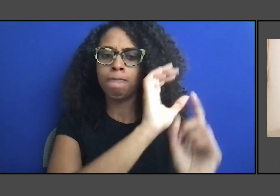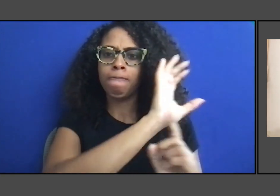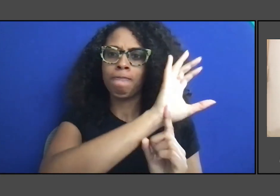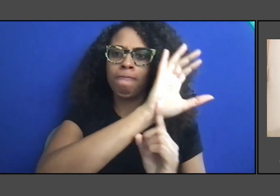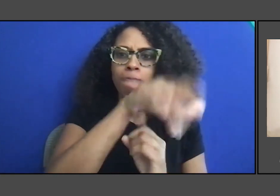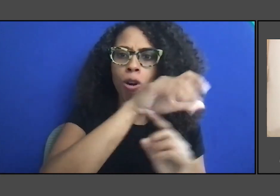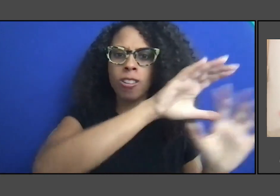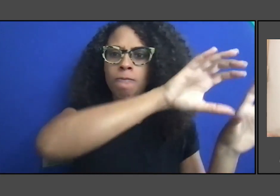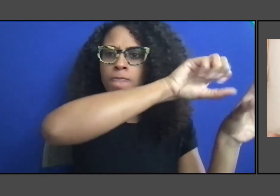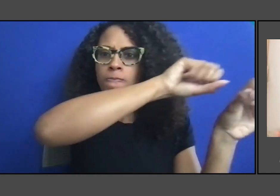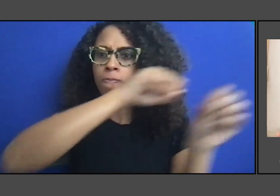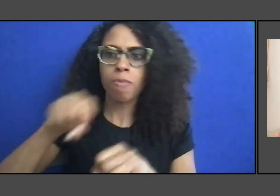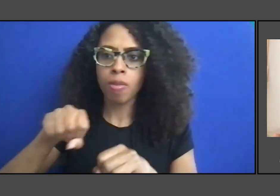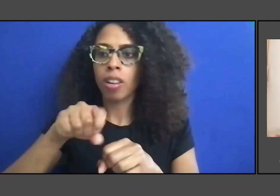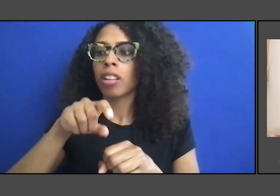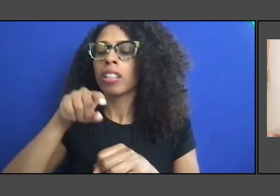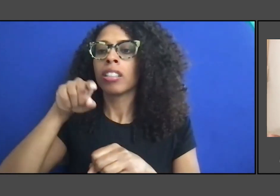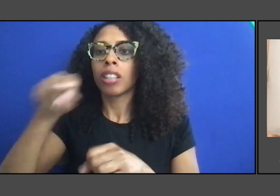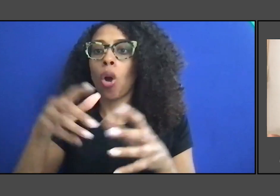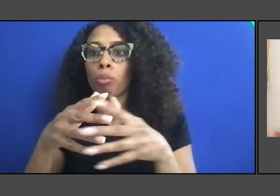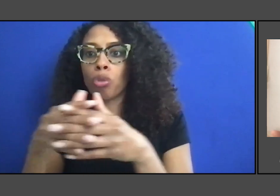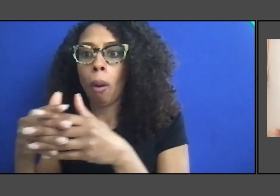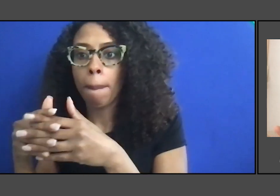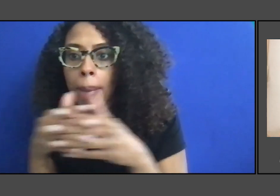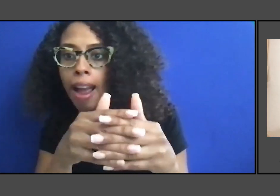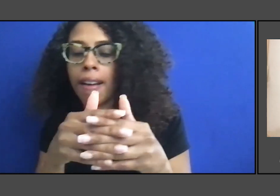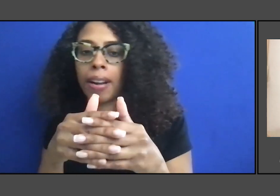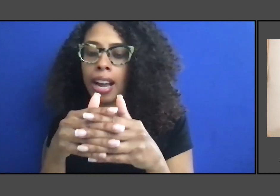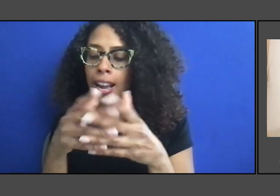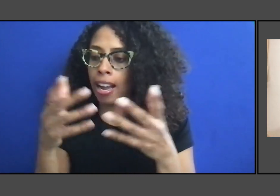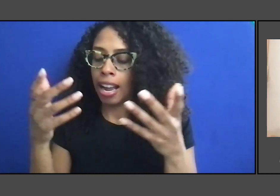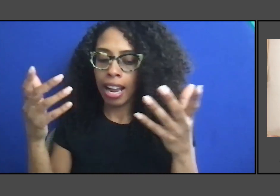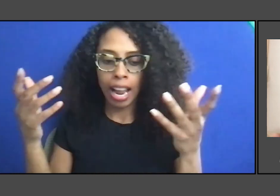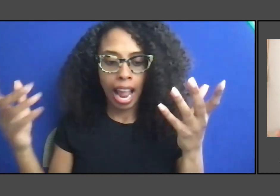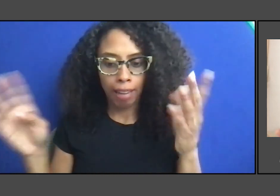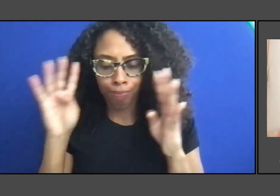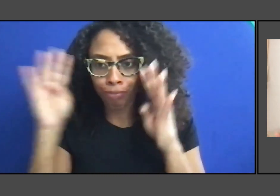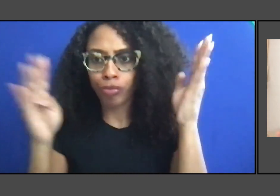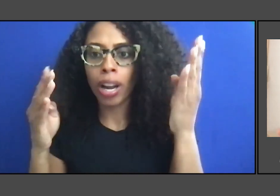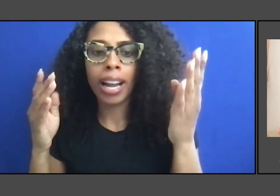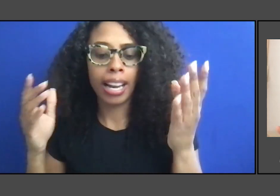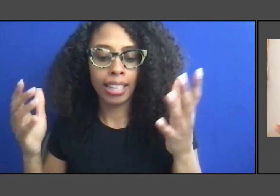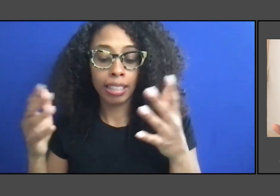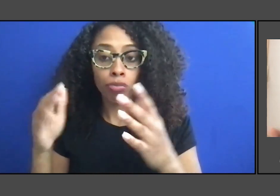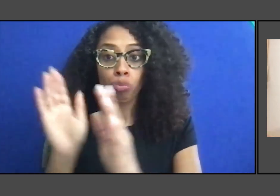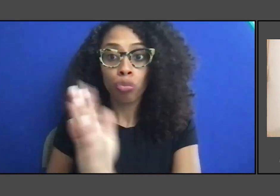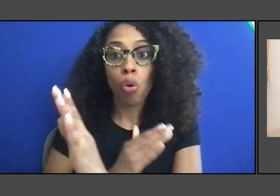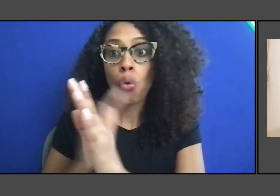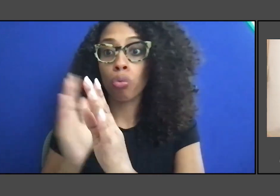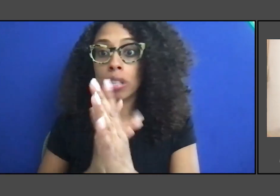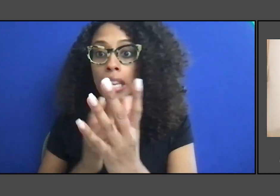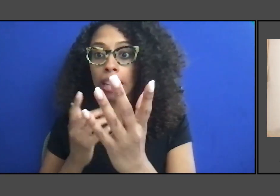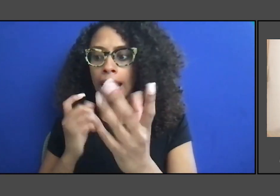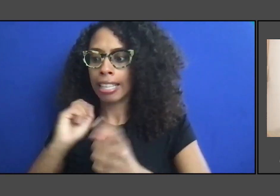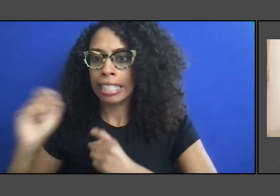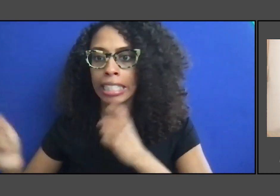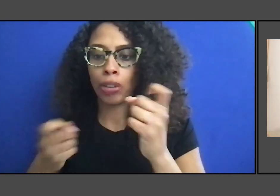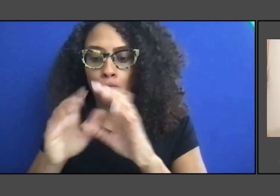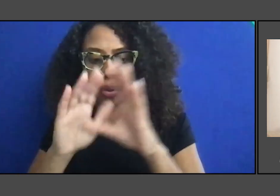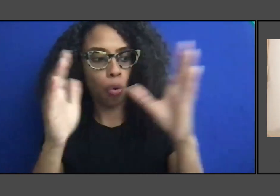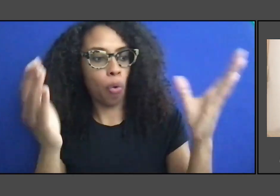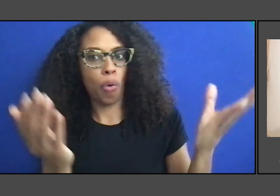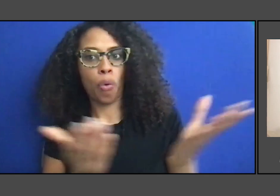all of the different kinds of musics that they gave to the world. And jazz comes out of that meeting and melding with